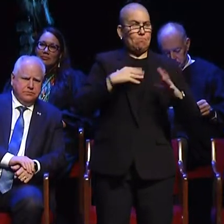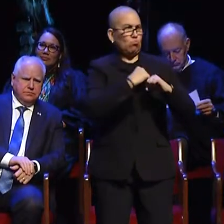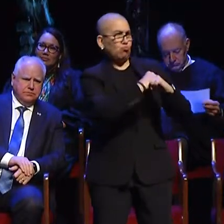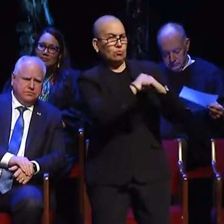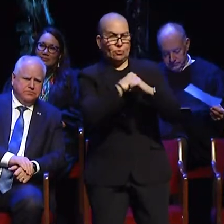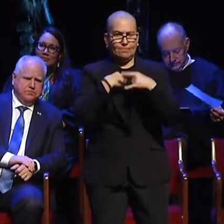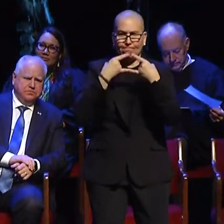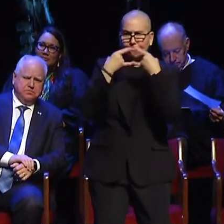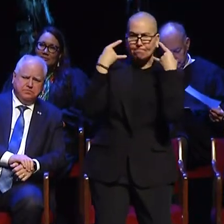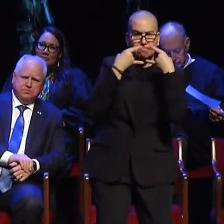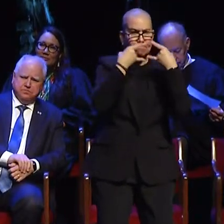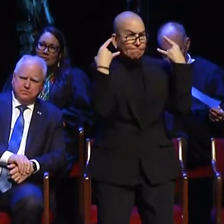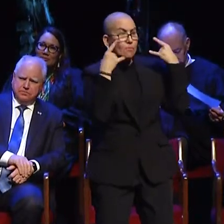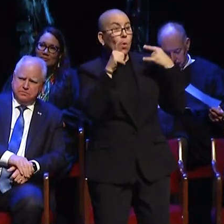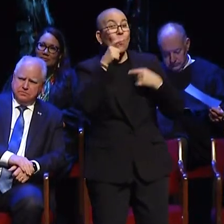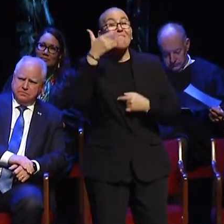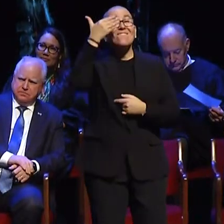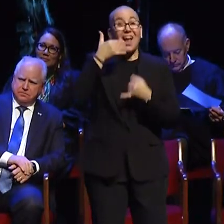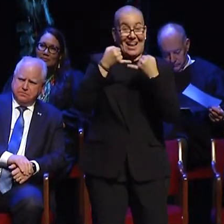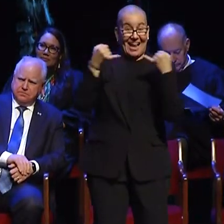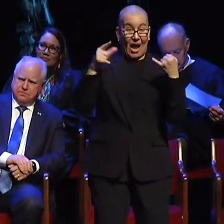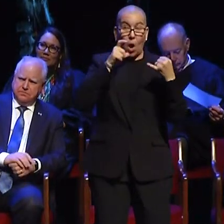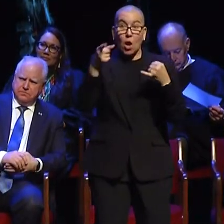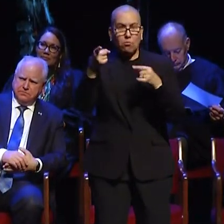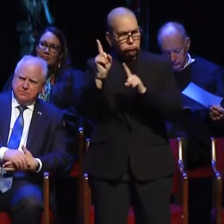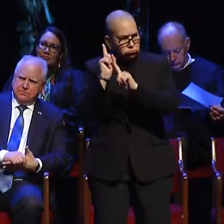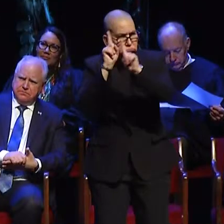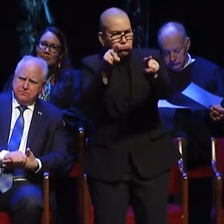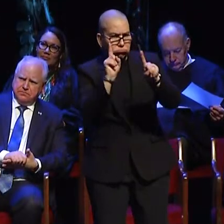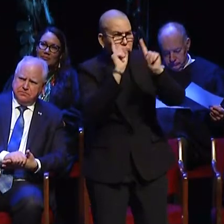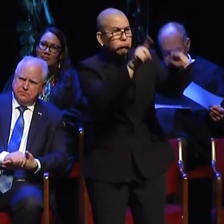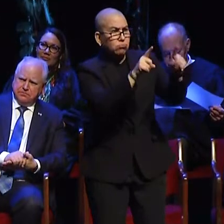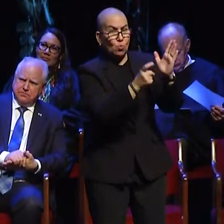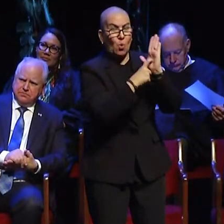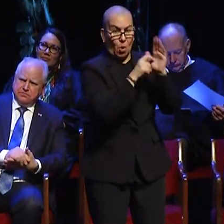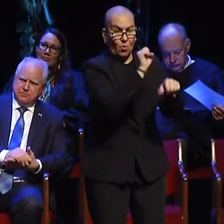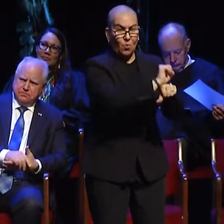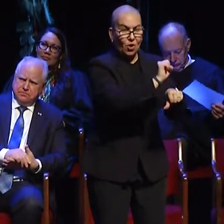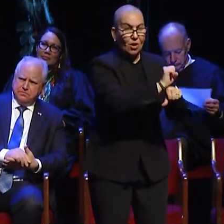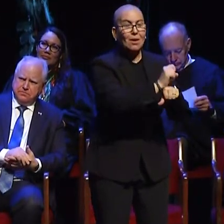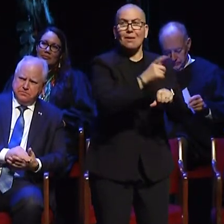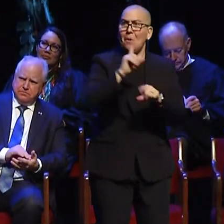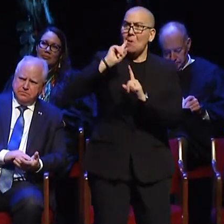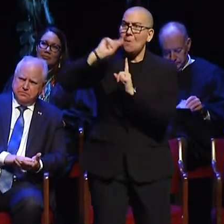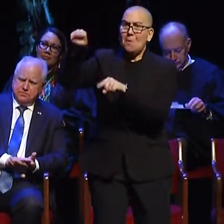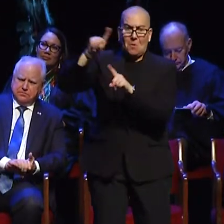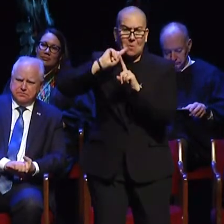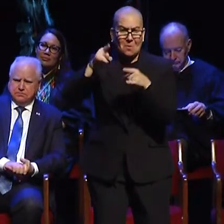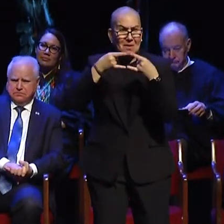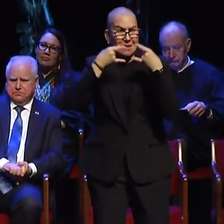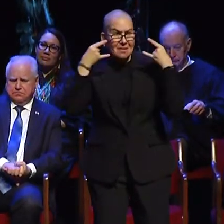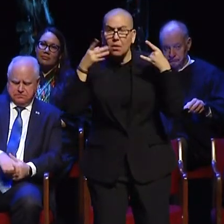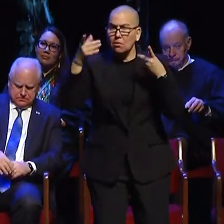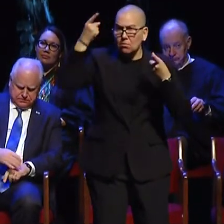day. We sewed masks and ordered takeout and stayed apart so we could keep each other